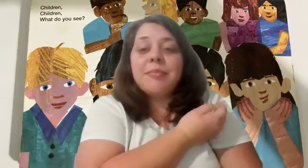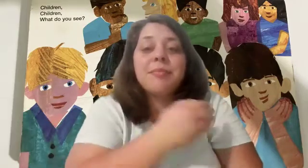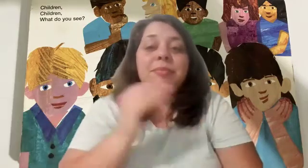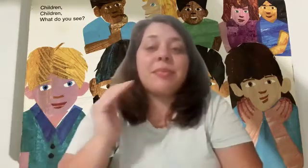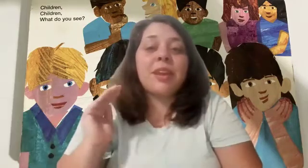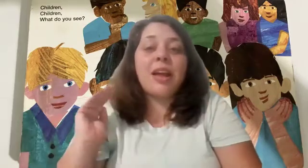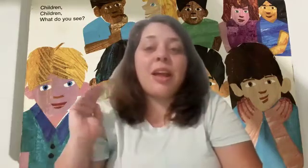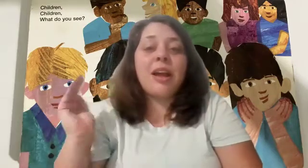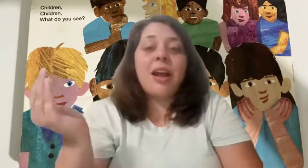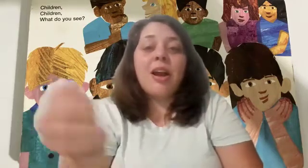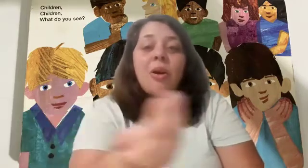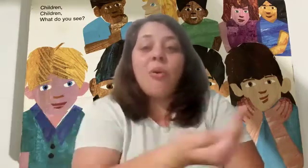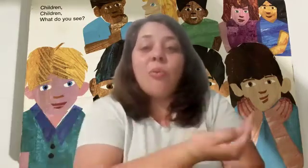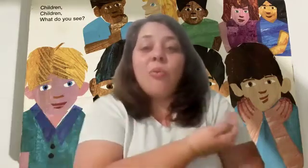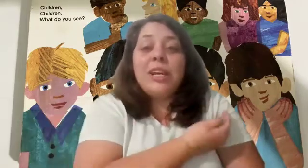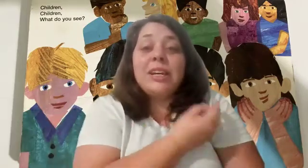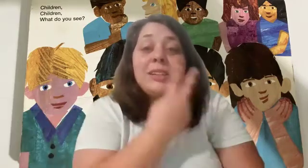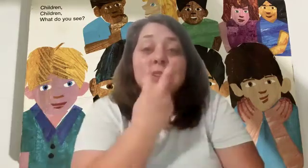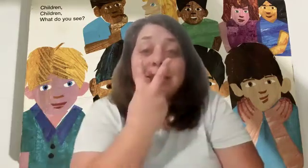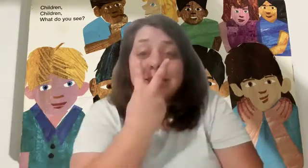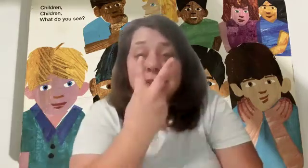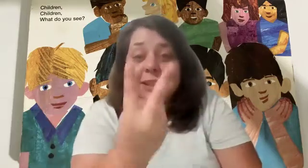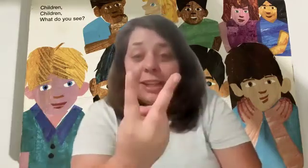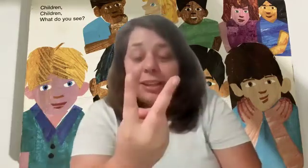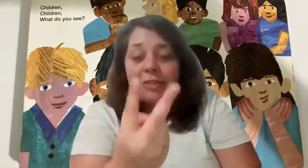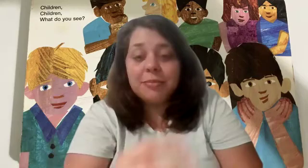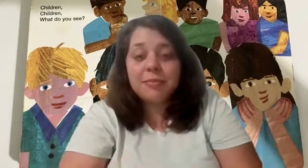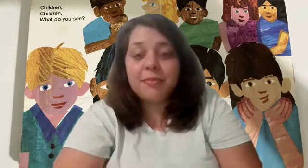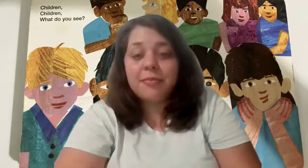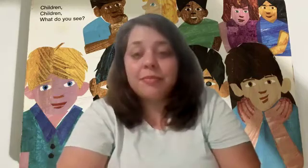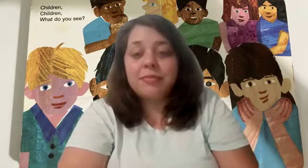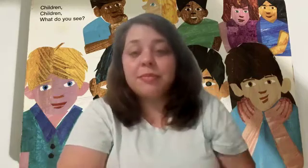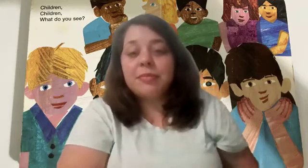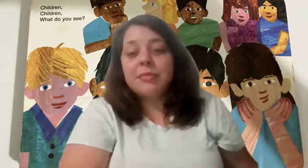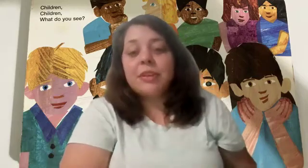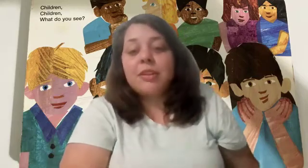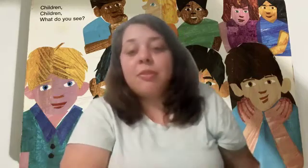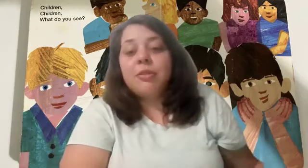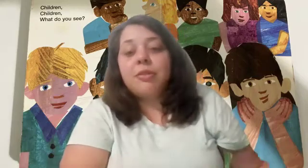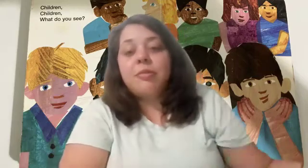We see